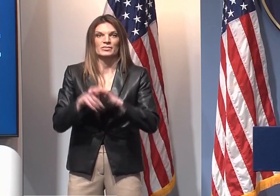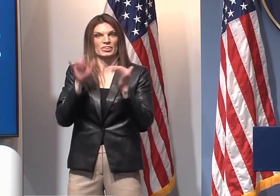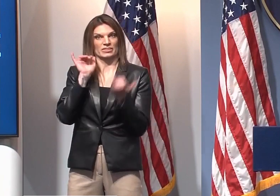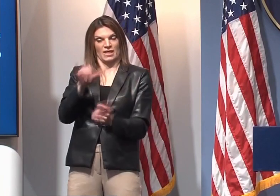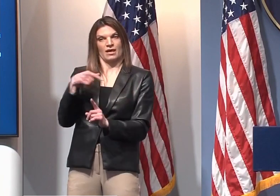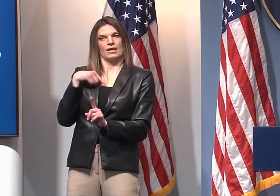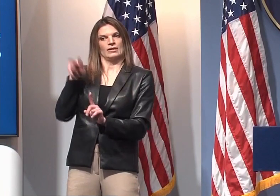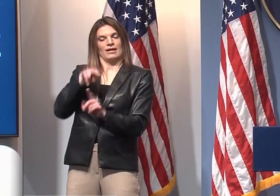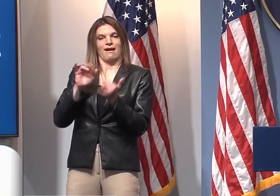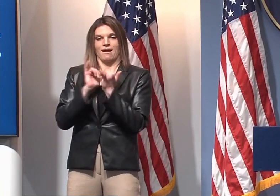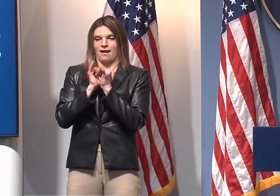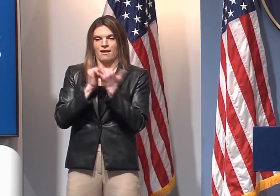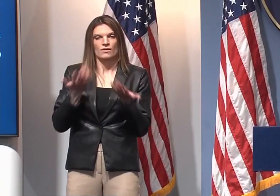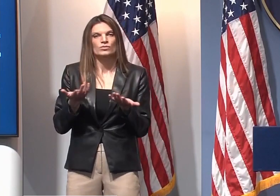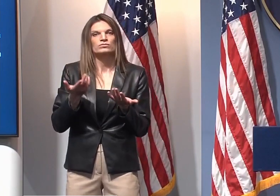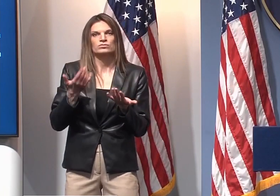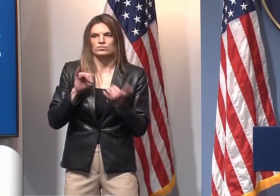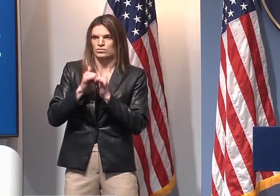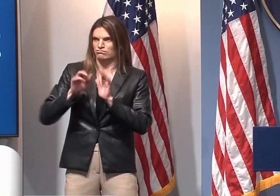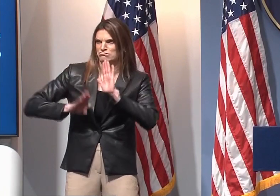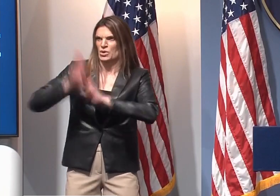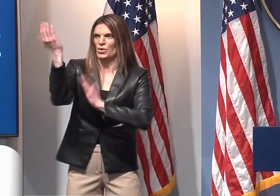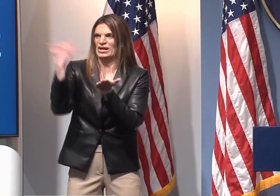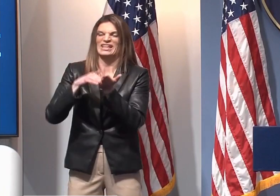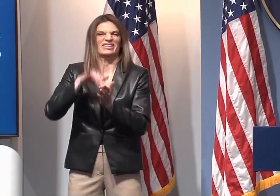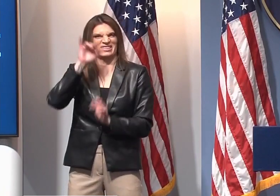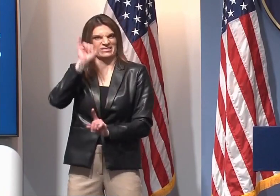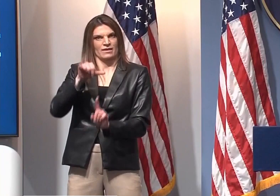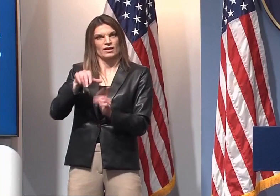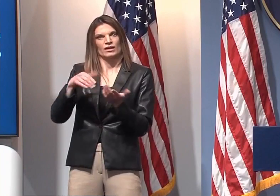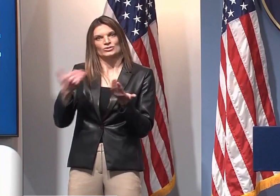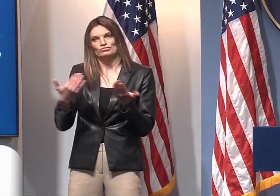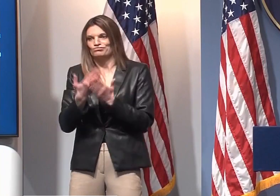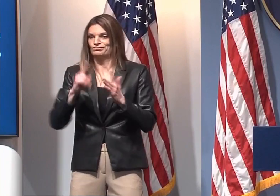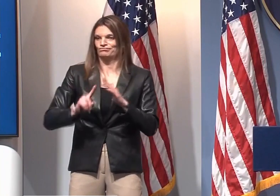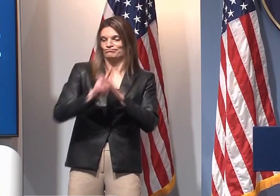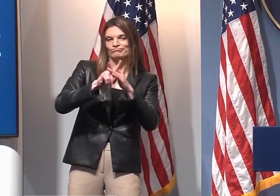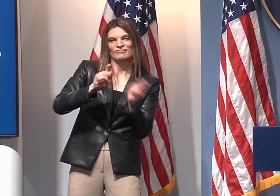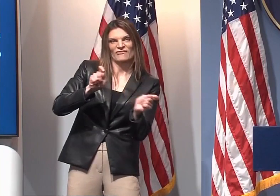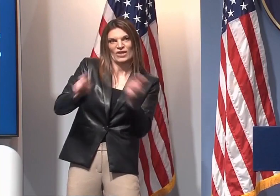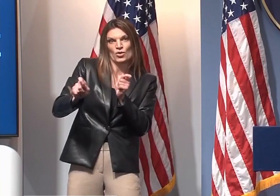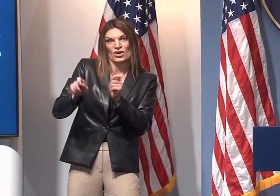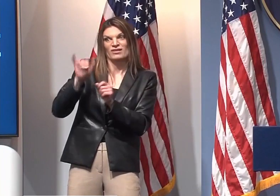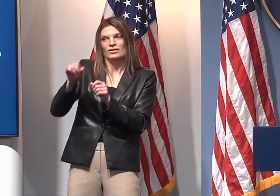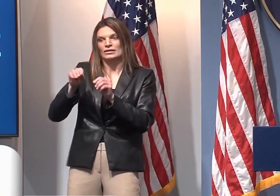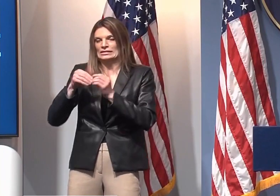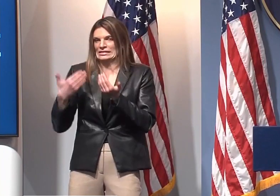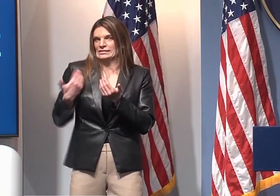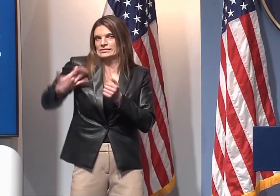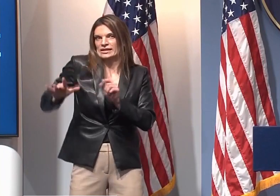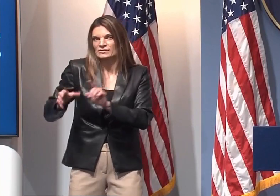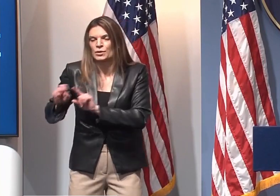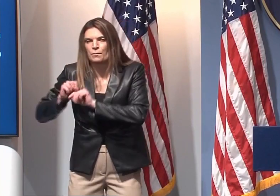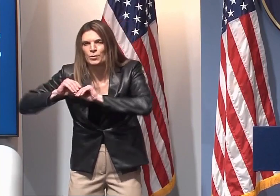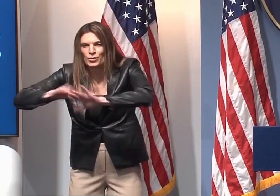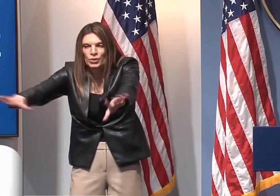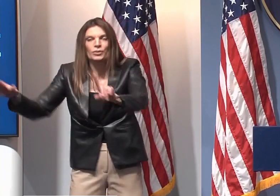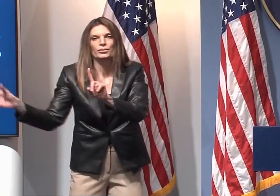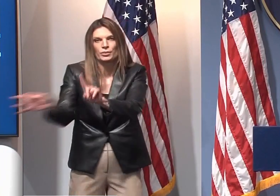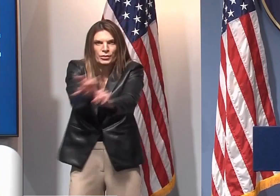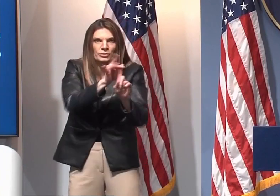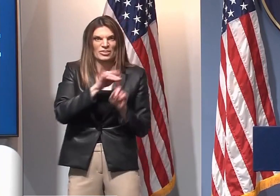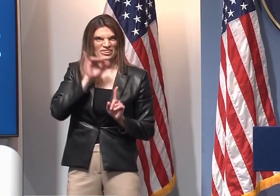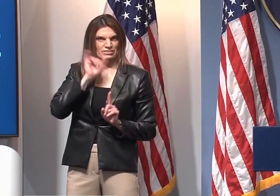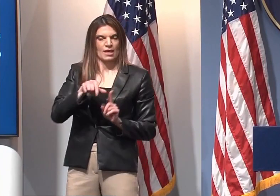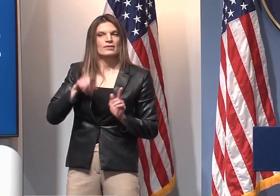we are. The existence of variants, the existence of dropped guard because of fatigue, and the fact that we were